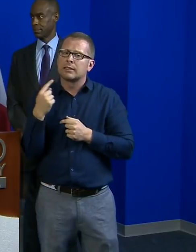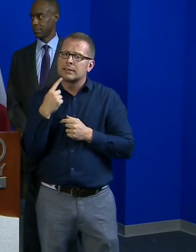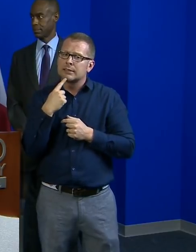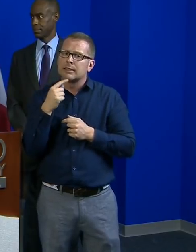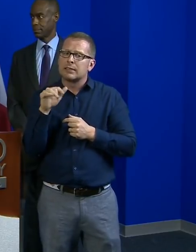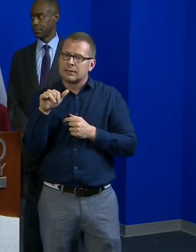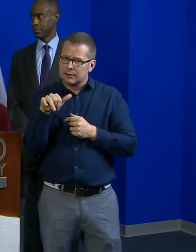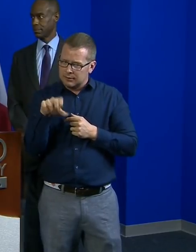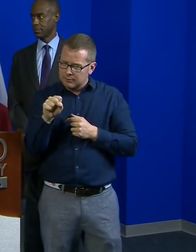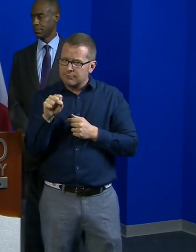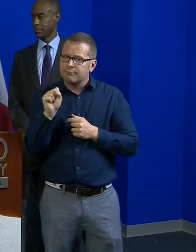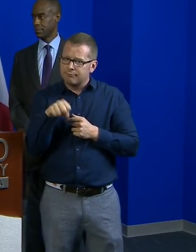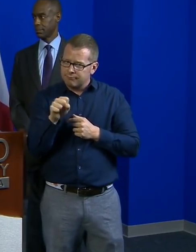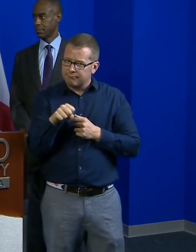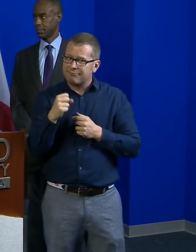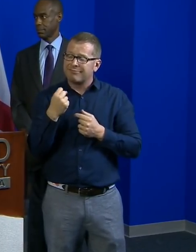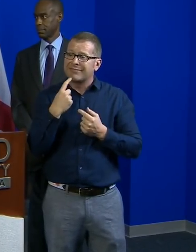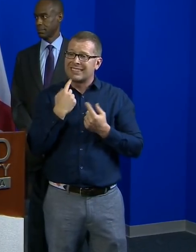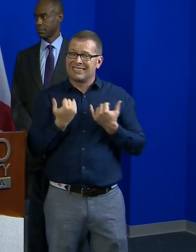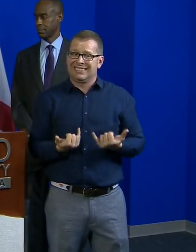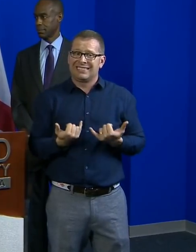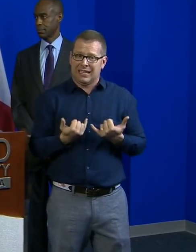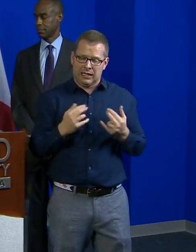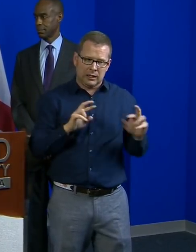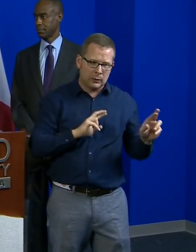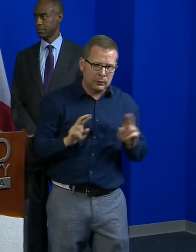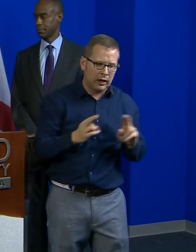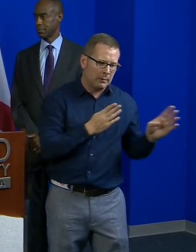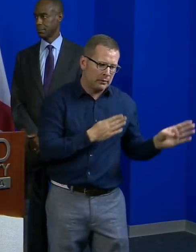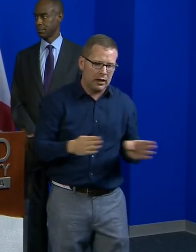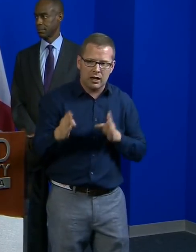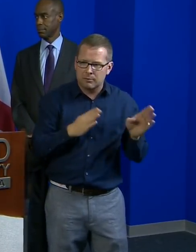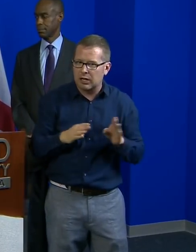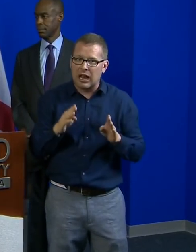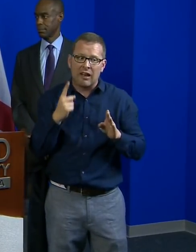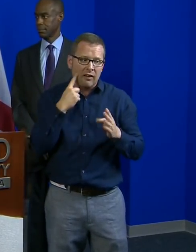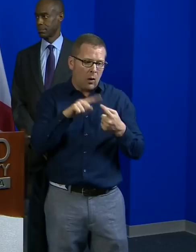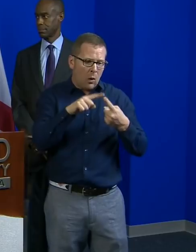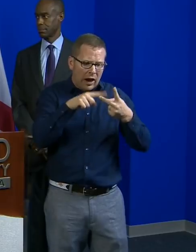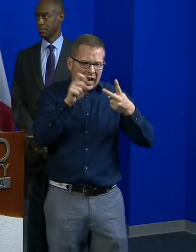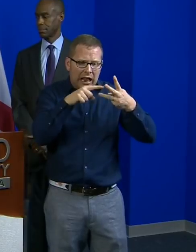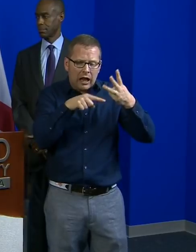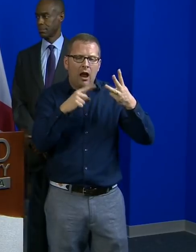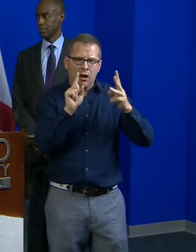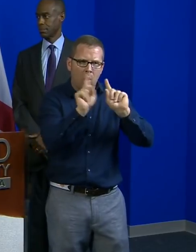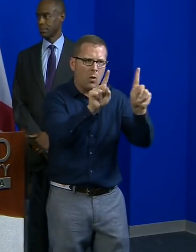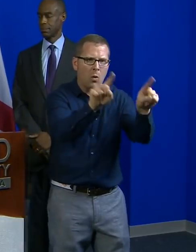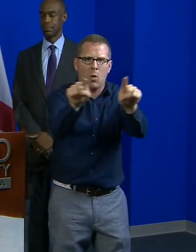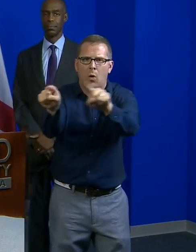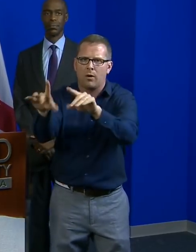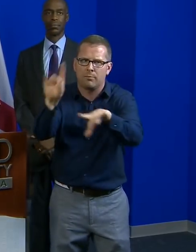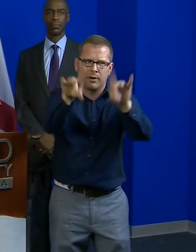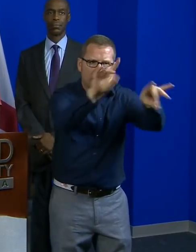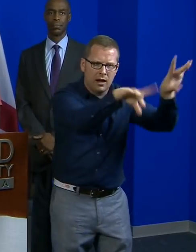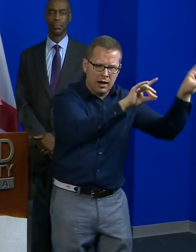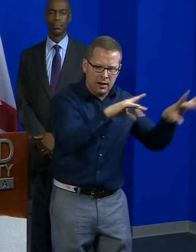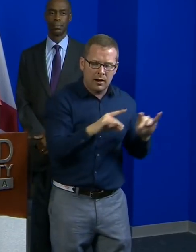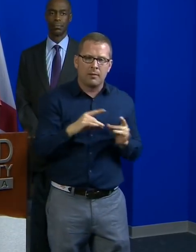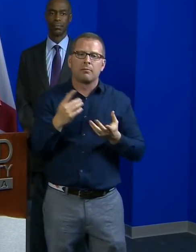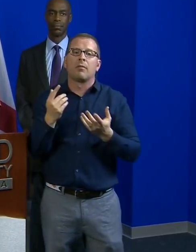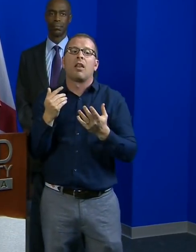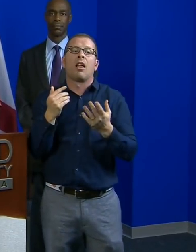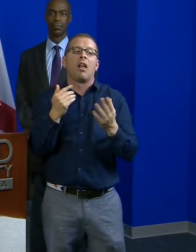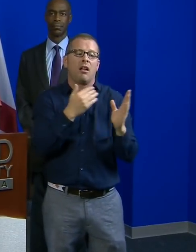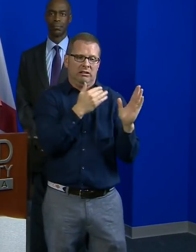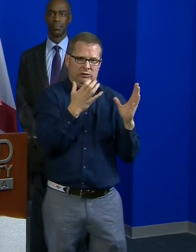destination tomorrow. We understand that that's not going to be possible, and people are going to wait till the last minute, but there's going to become a time where it's going to be